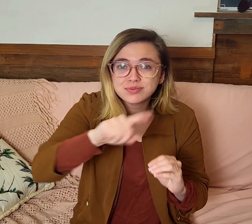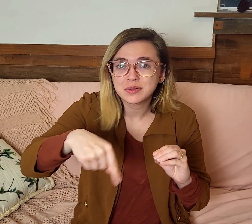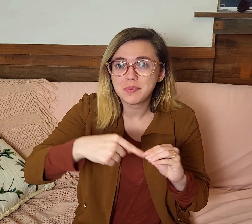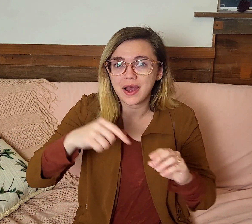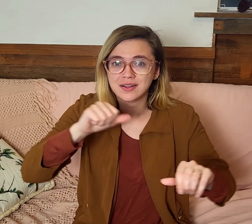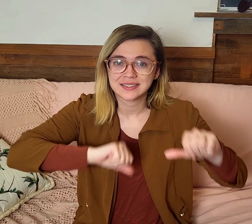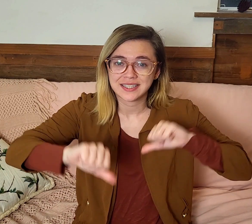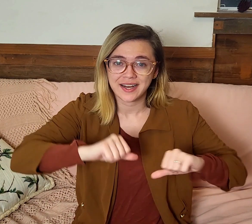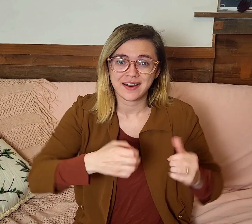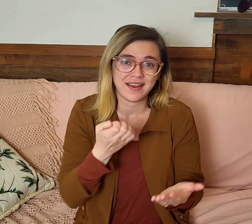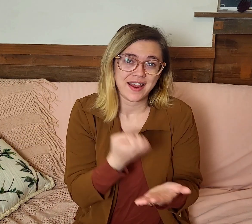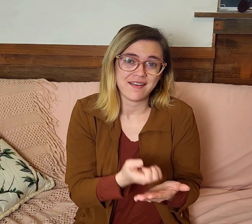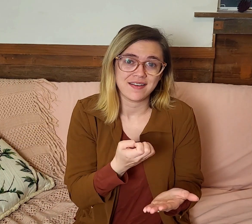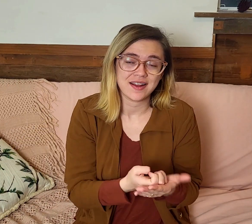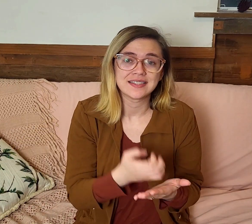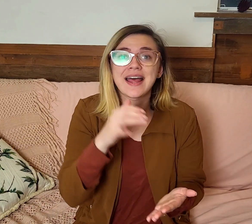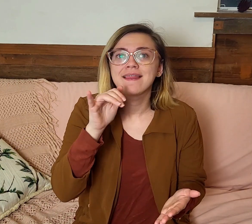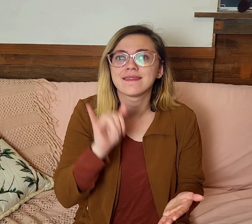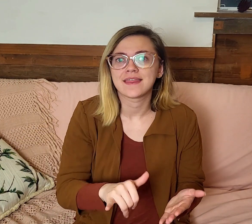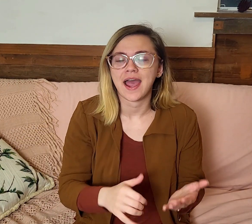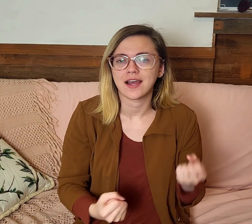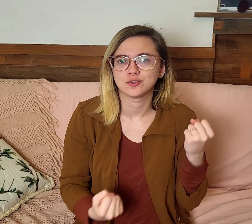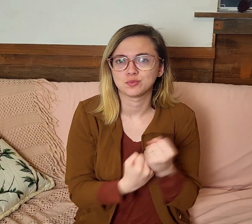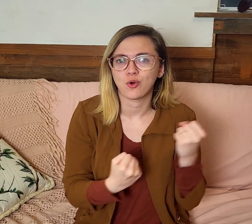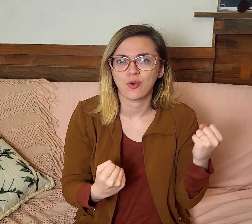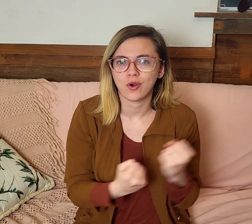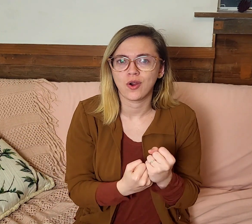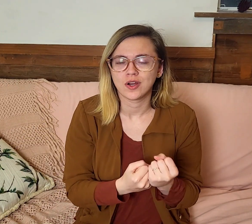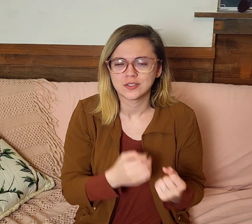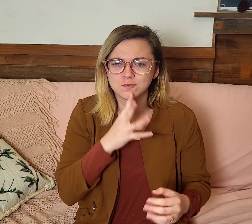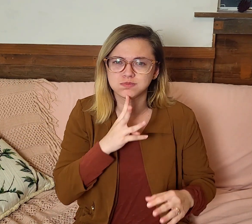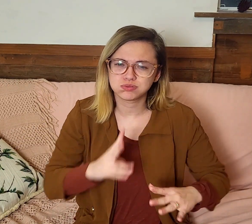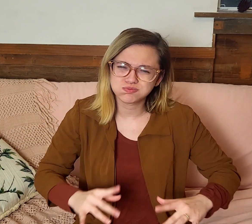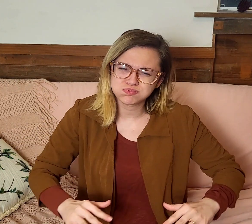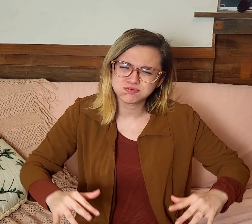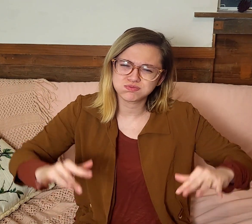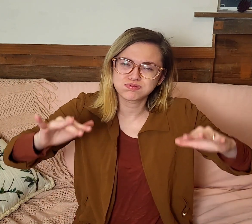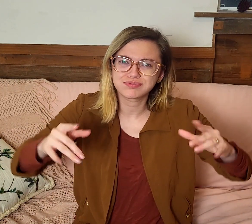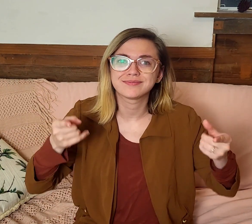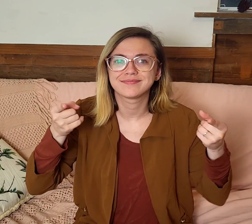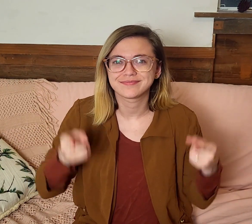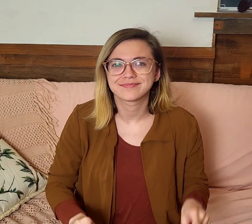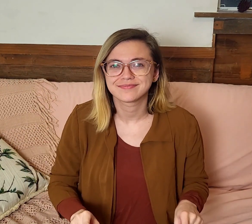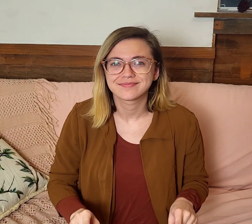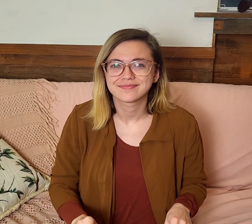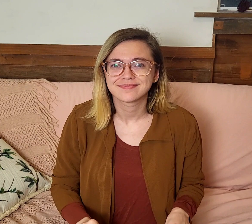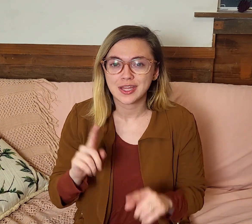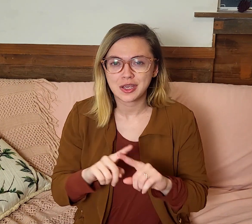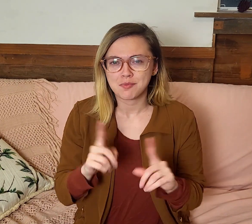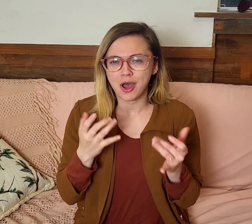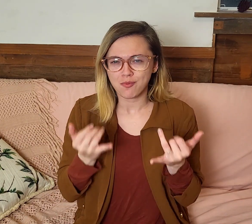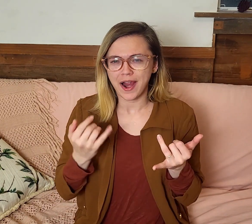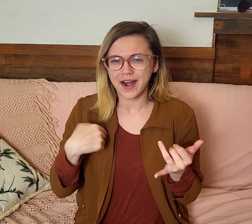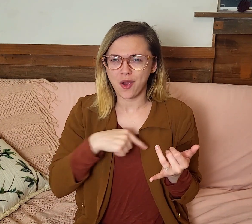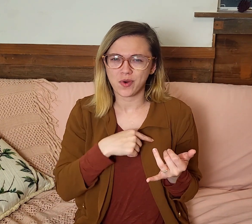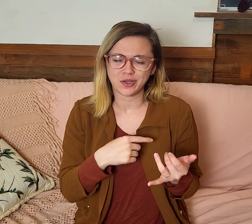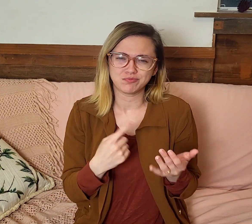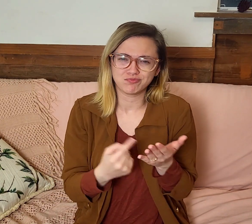about the scientific evidence that supports the evidence for the flood. But for right now, we are just going